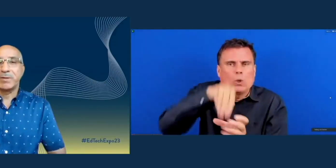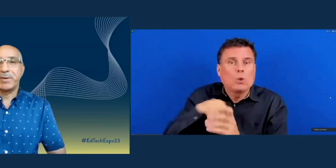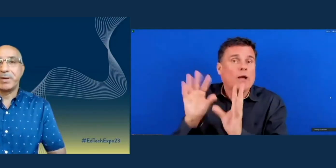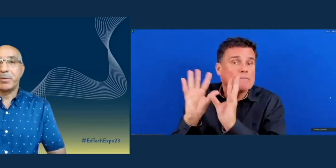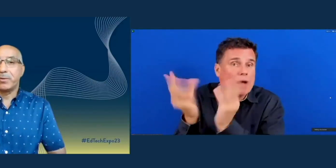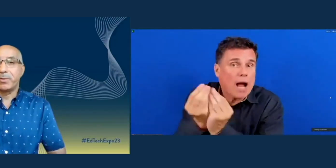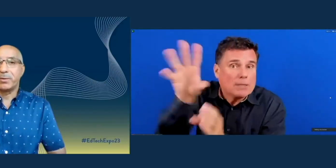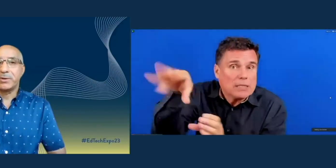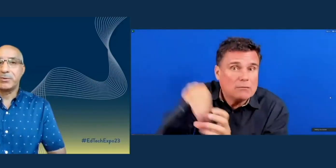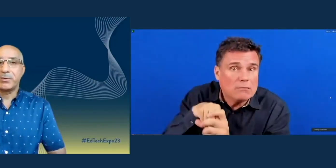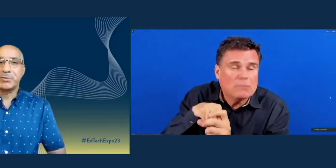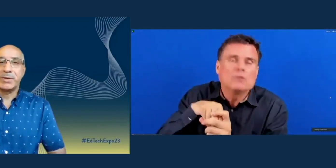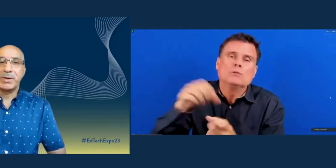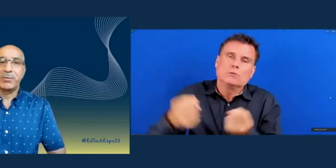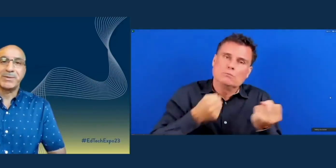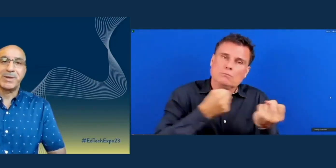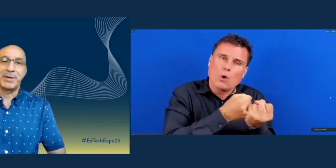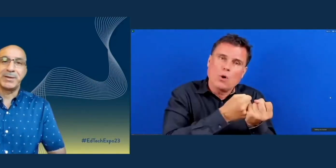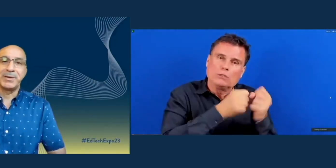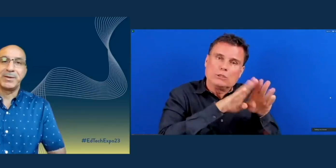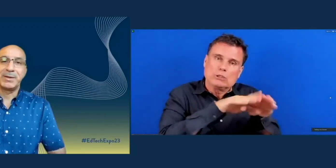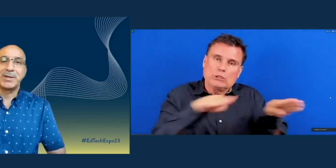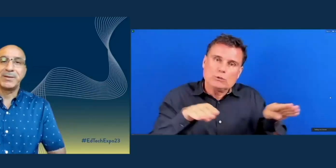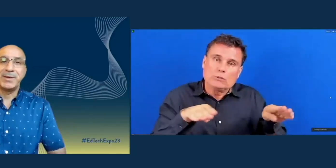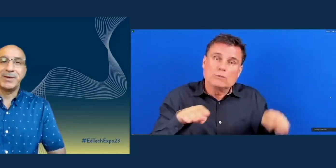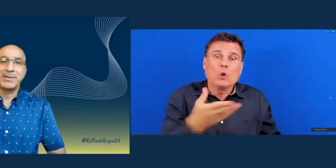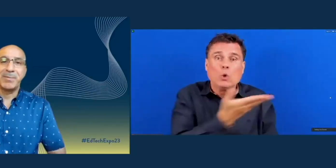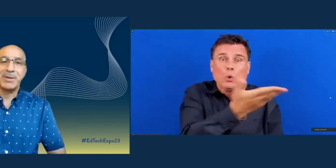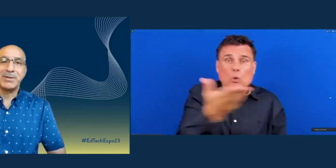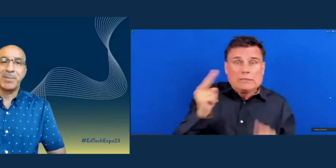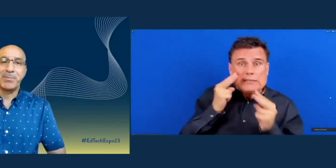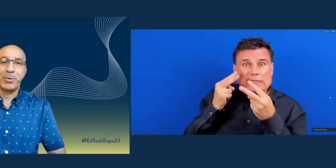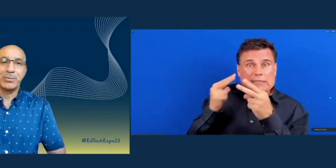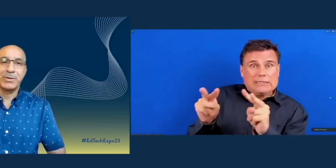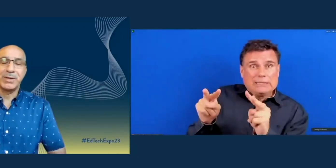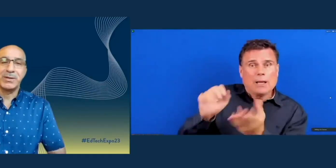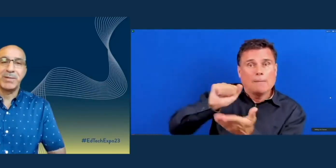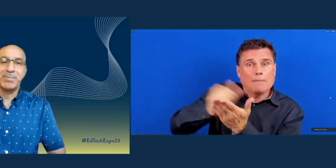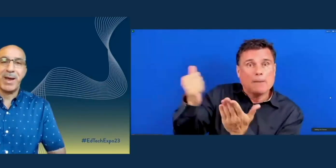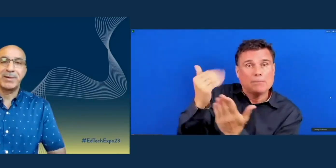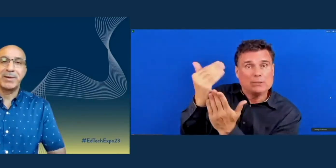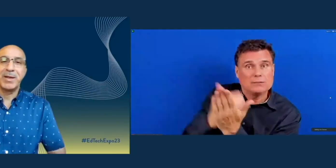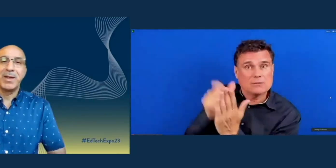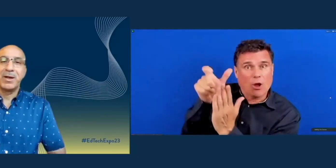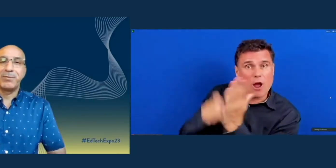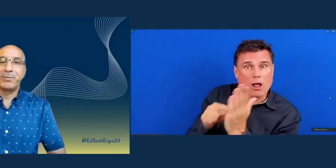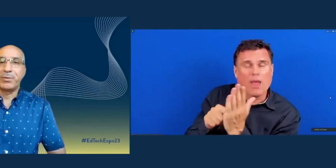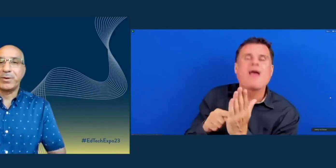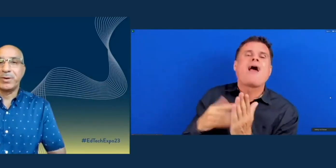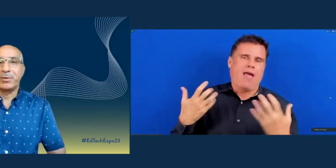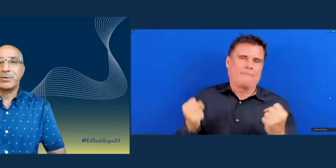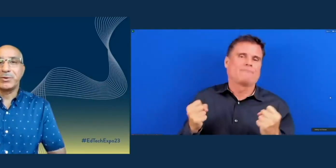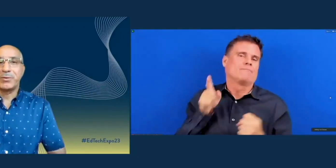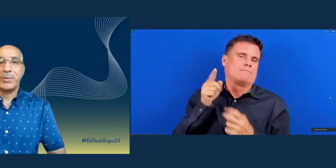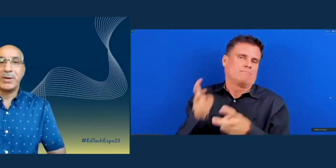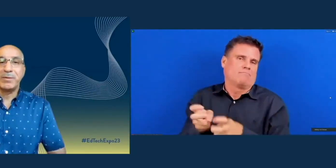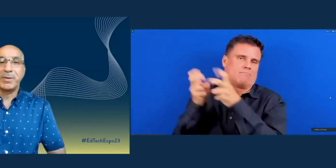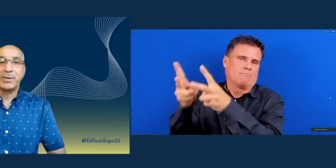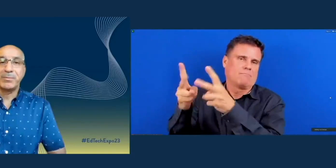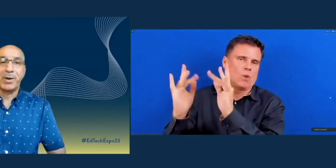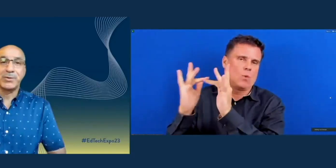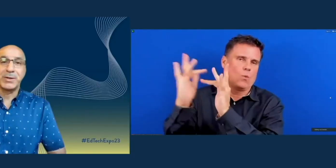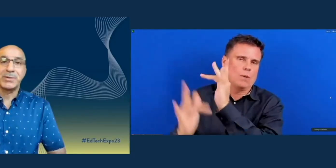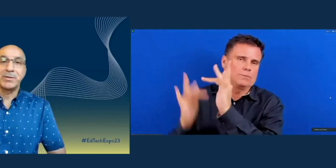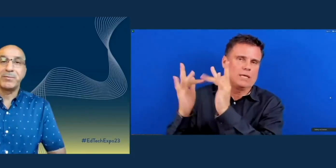is available on All Children's Reading website. The study examines the approaches and impact of 4 All Children Reading